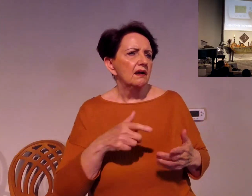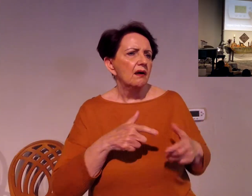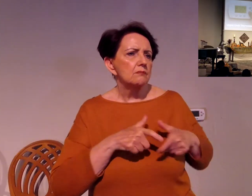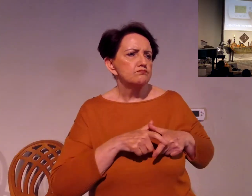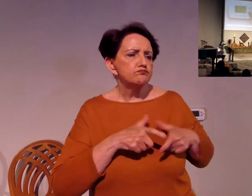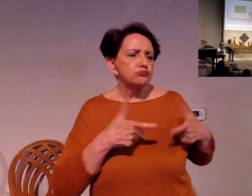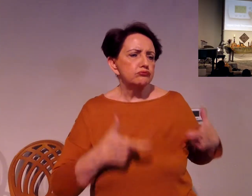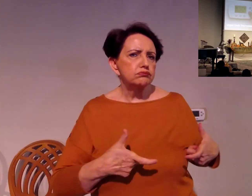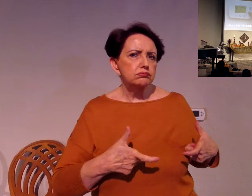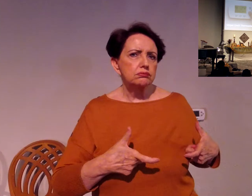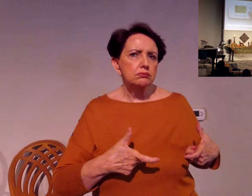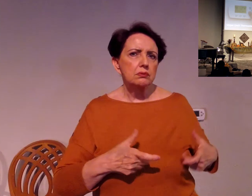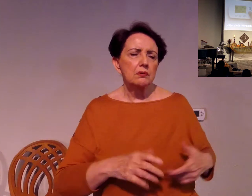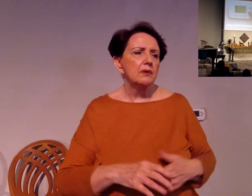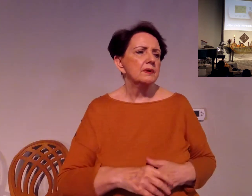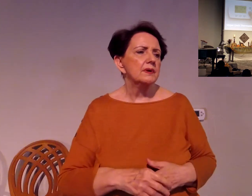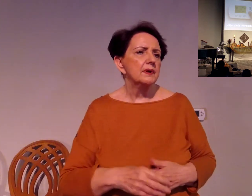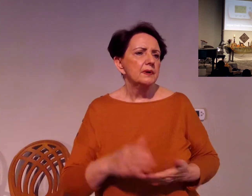Heart expanding.